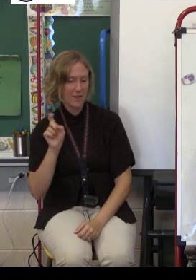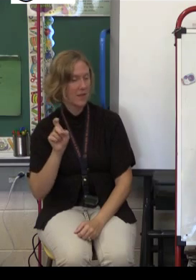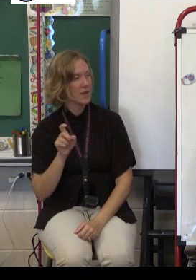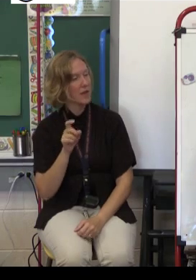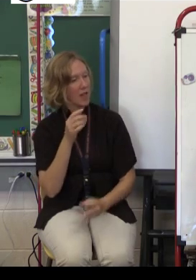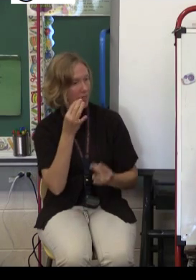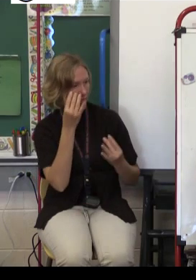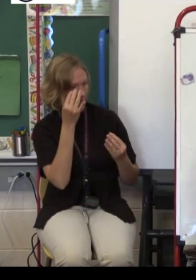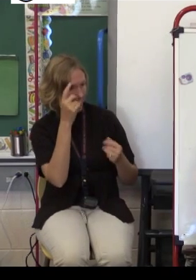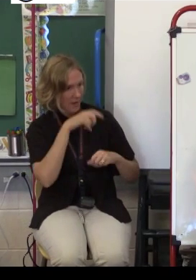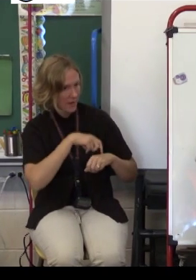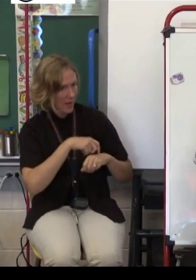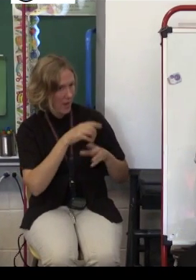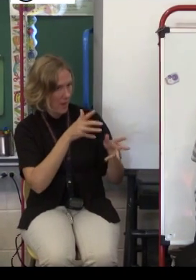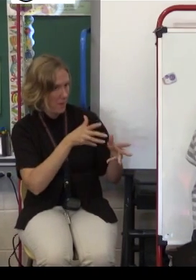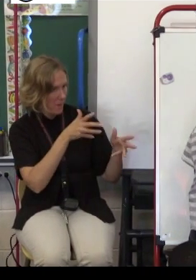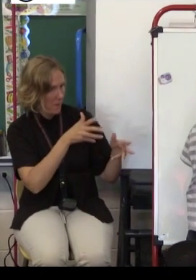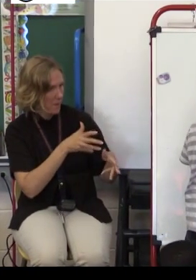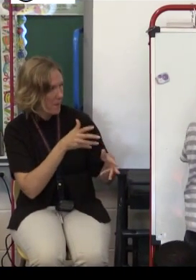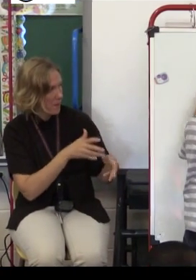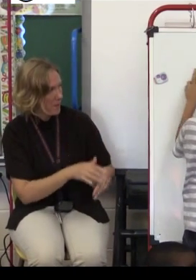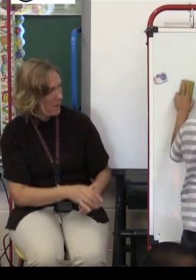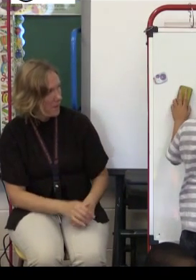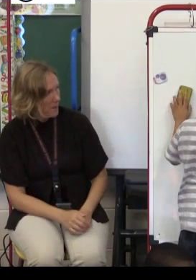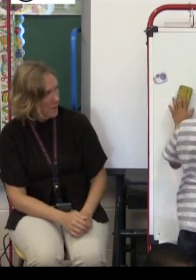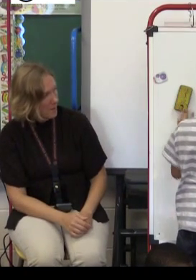him his think time.